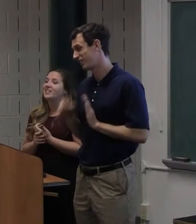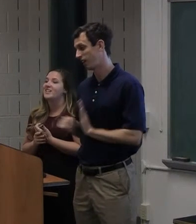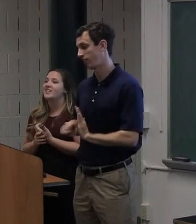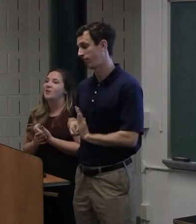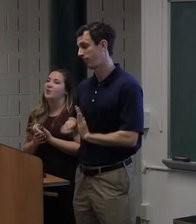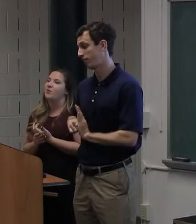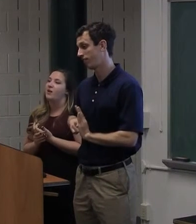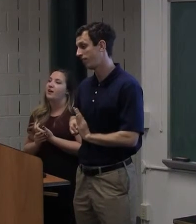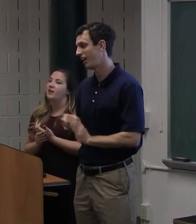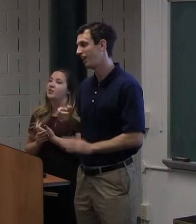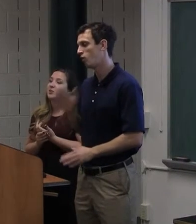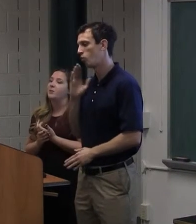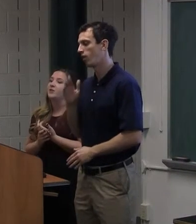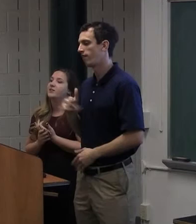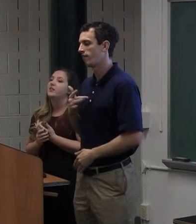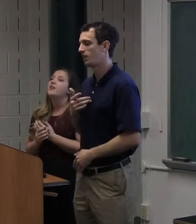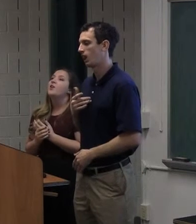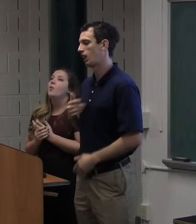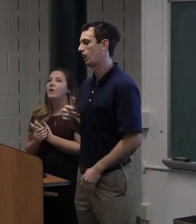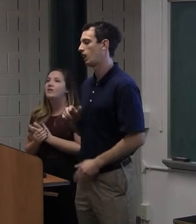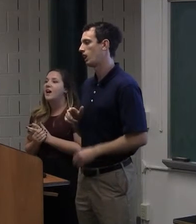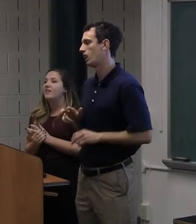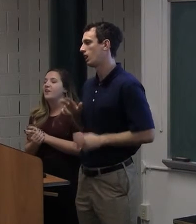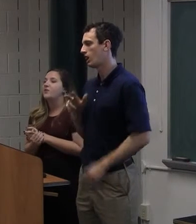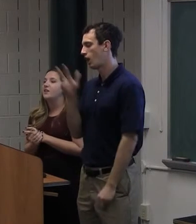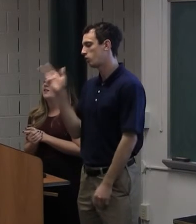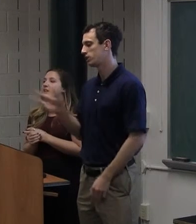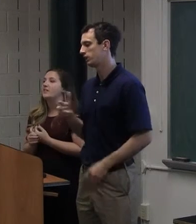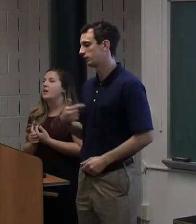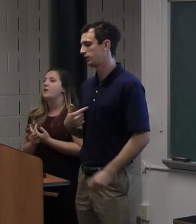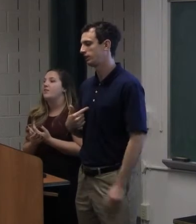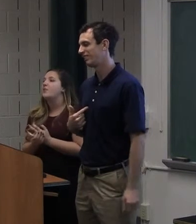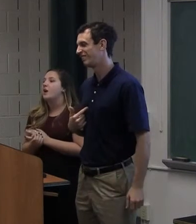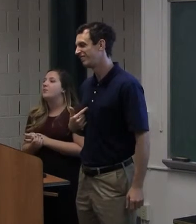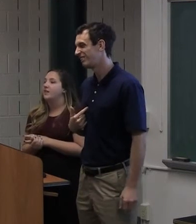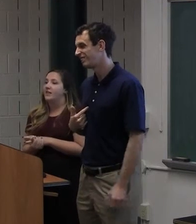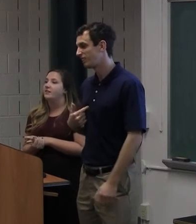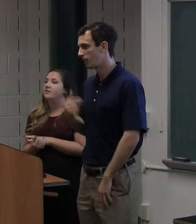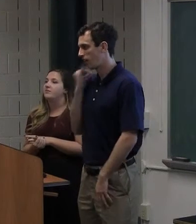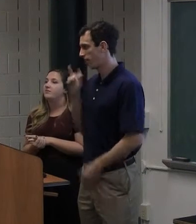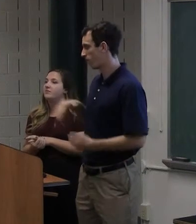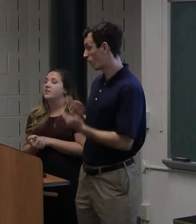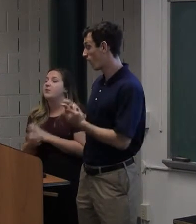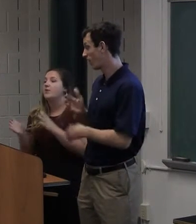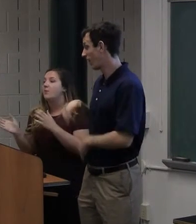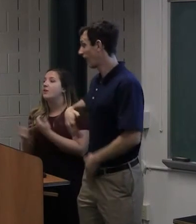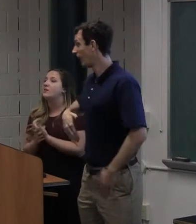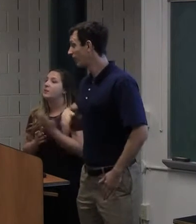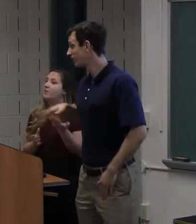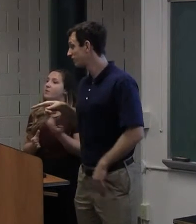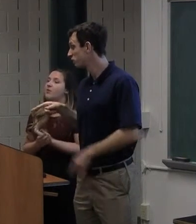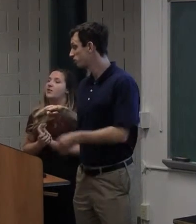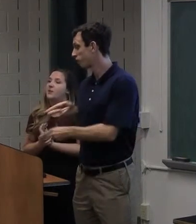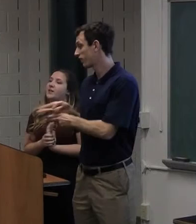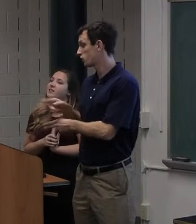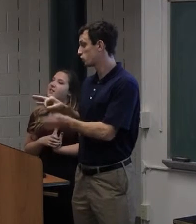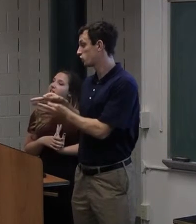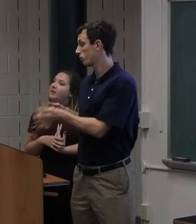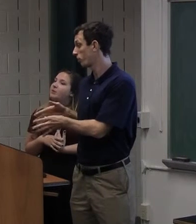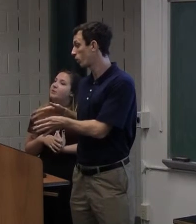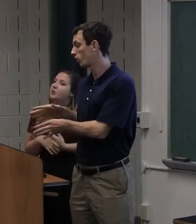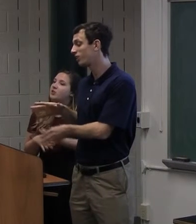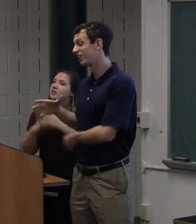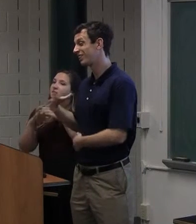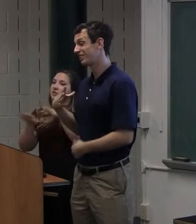yourself because that's not what you want. And interpreters will not let you sit in an assignment if you come late. Some of them will, some of them won't. It depends